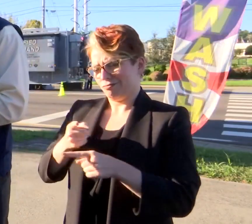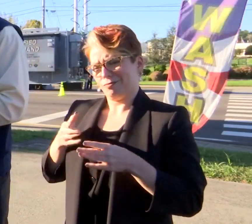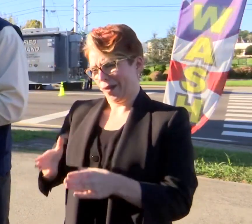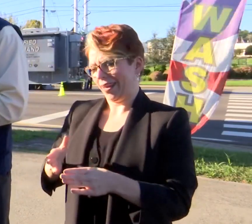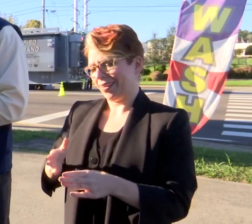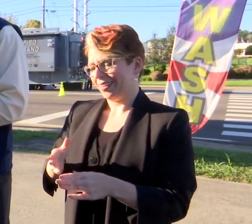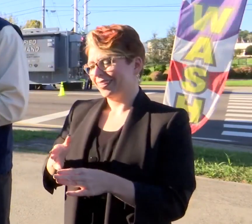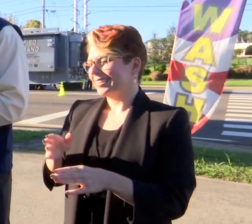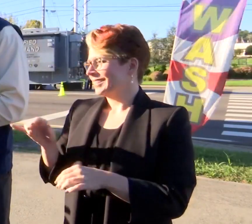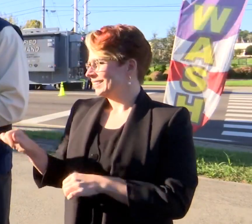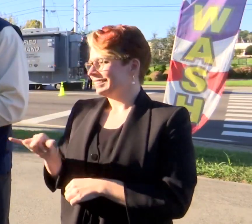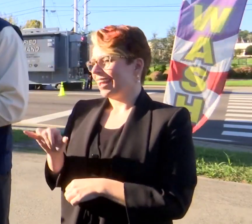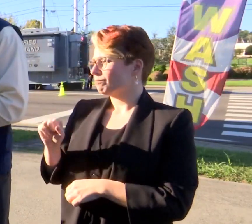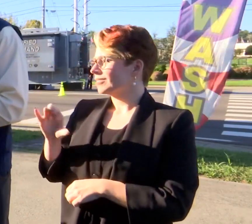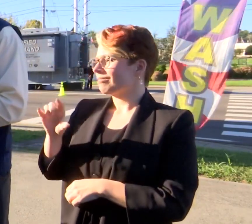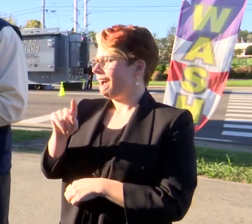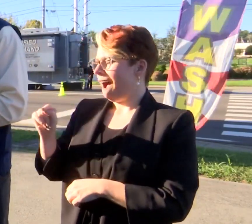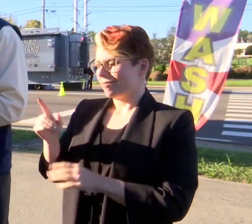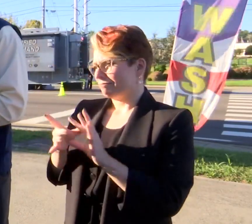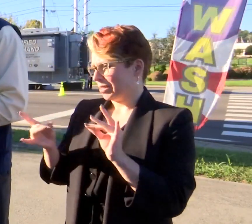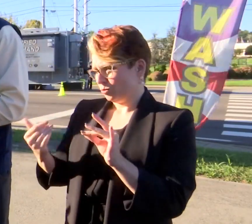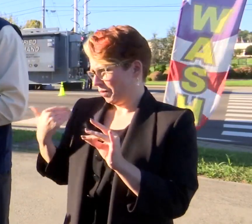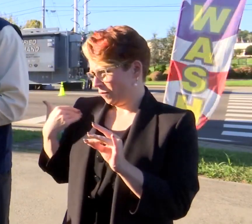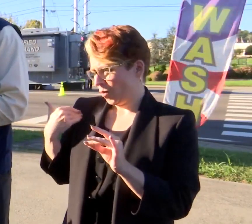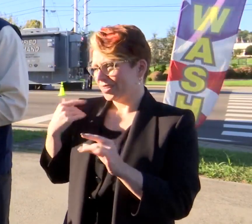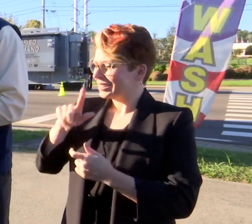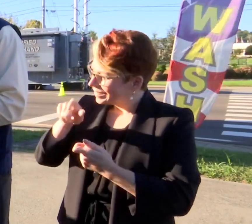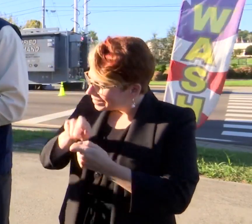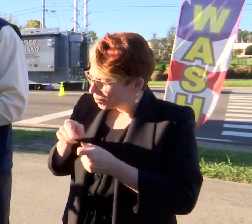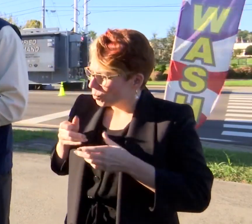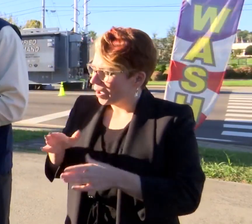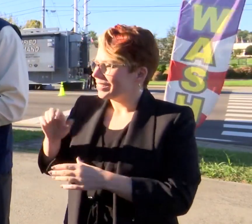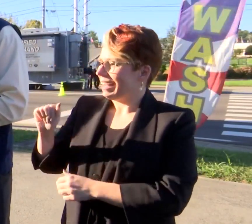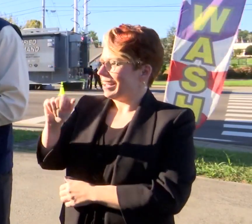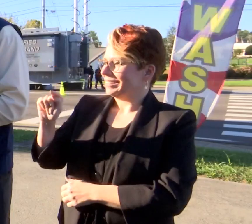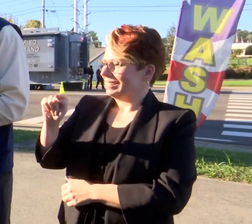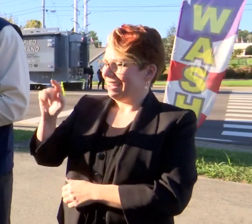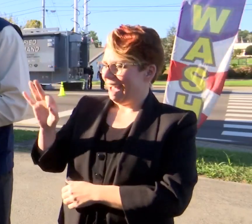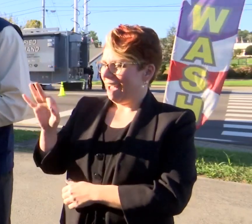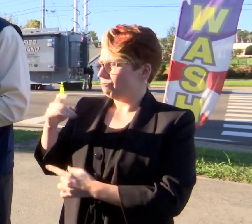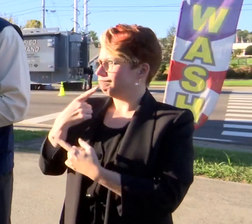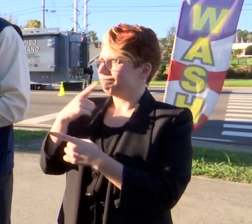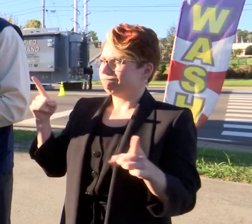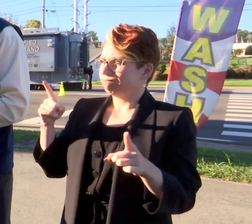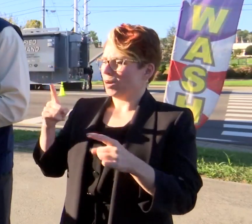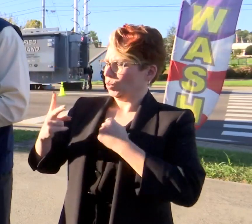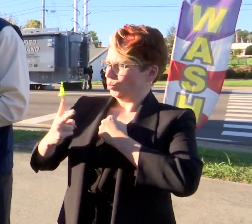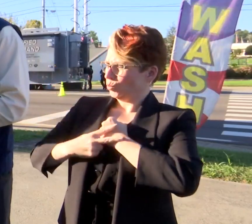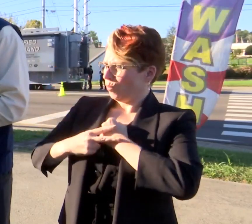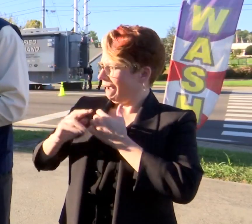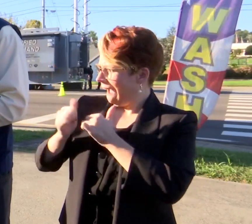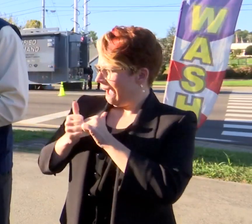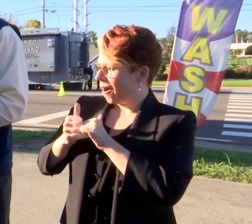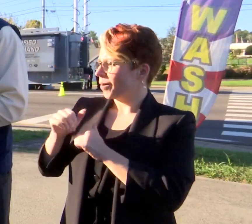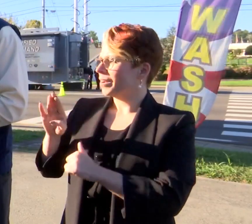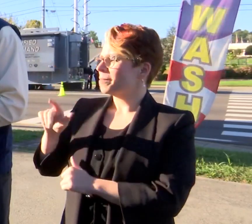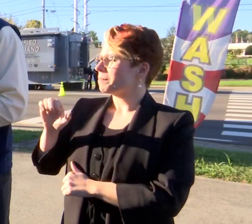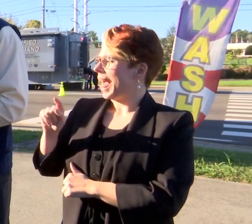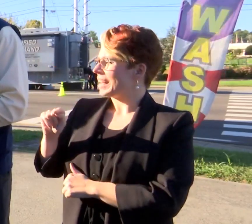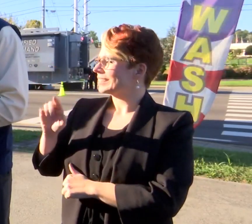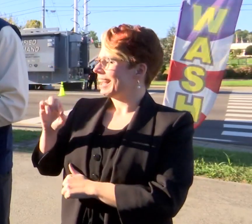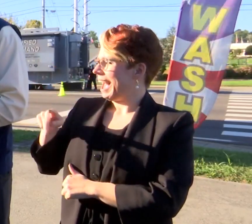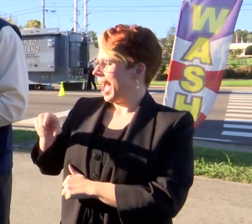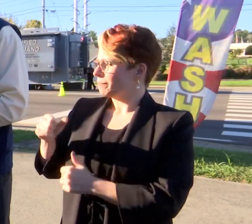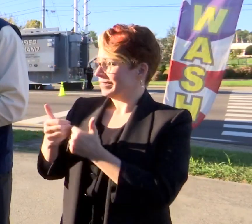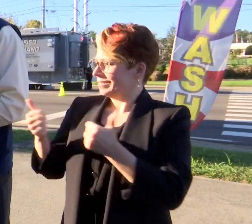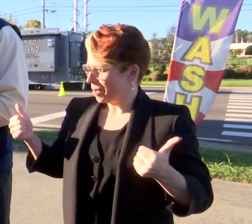Scott alluded to earlier, there's certain ways that the ATF says this stuff has to be stored. Blasting caps away from the explosive devices, so